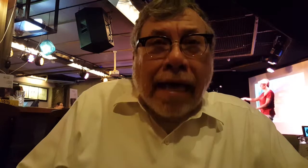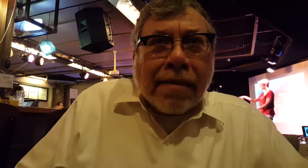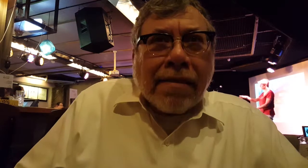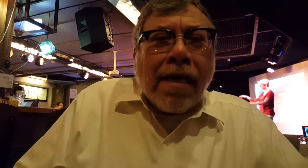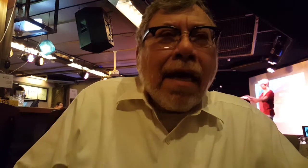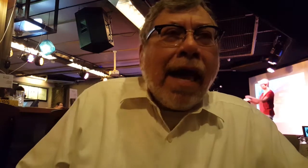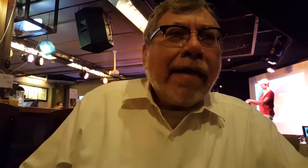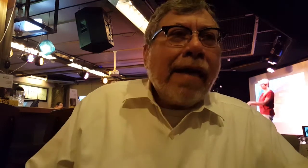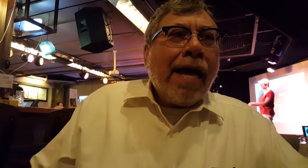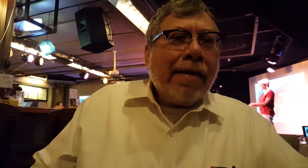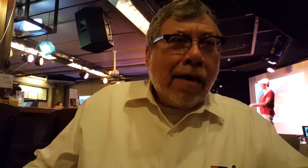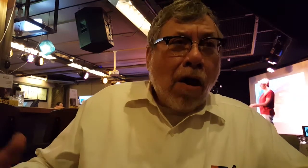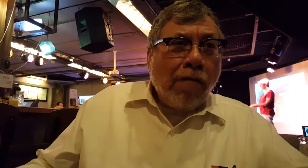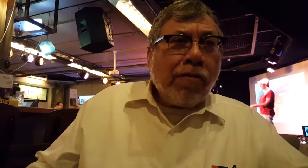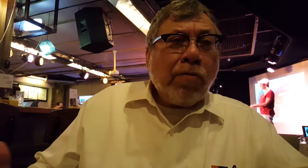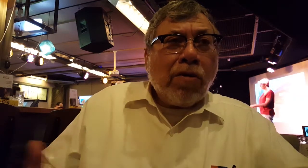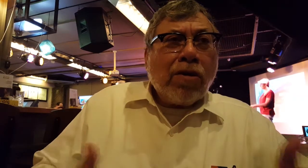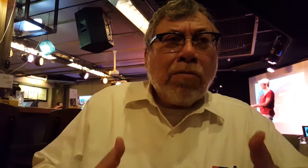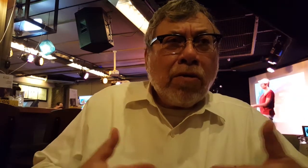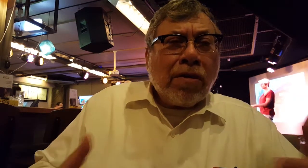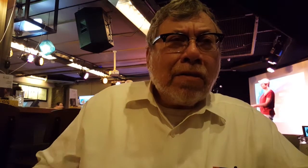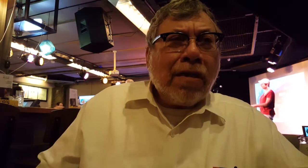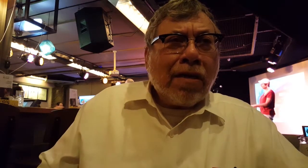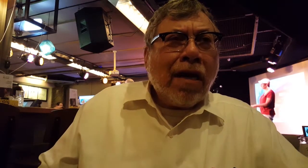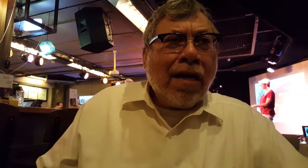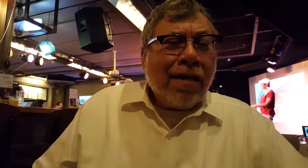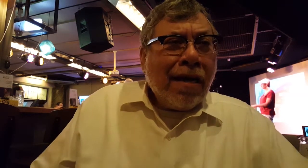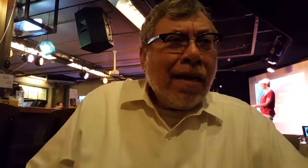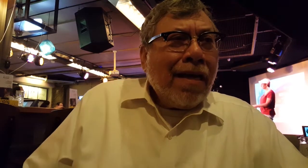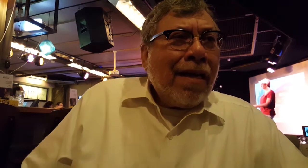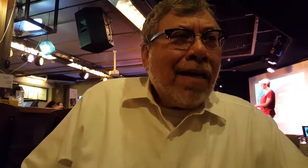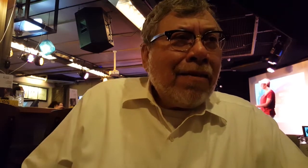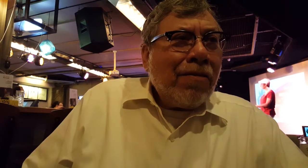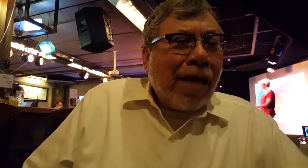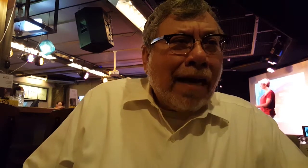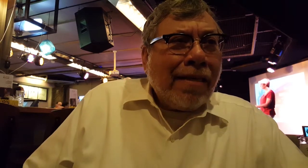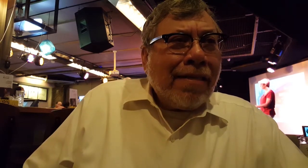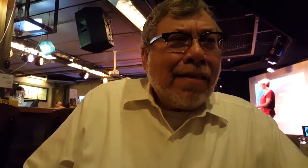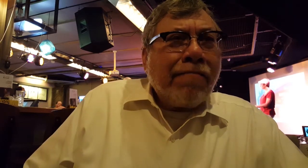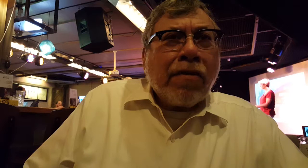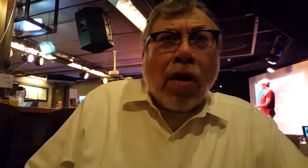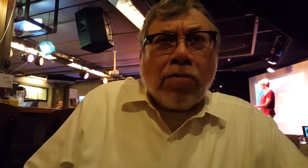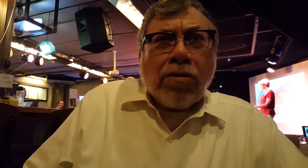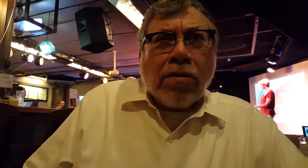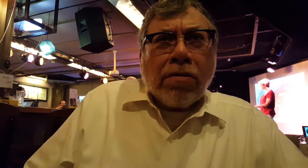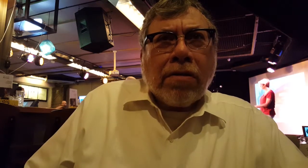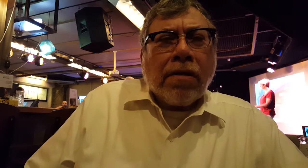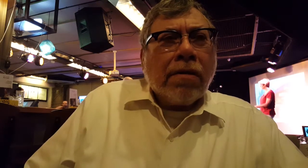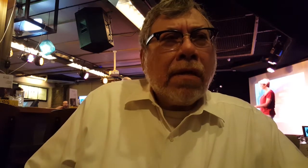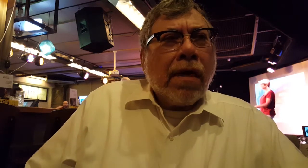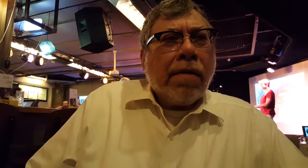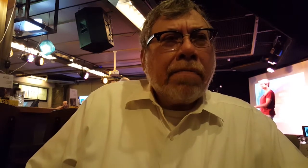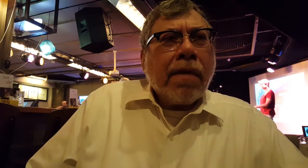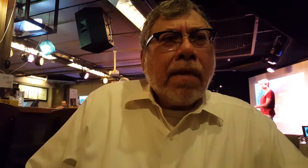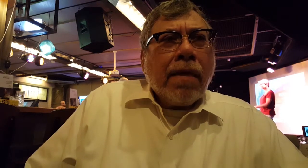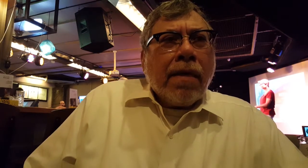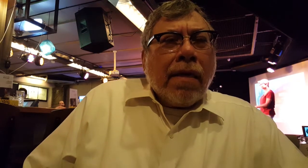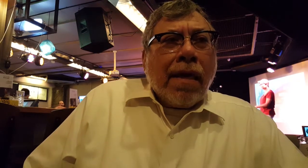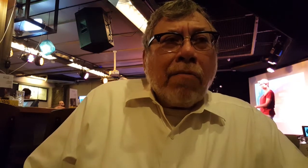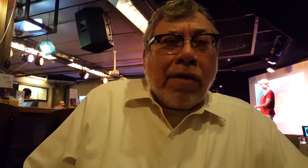Yes, and hopefully we'll communicate, unite different cultures, and we